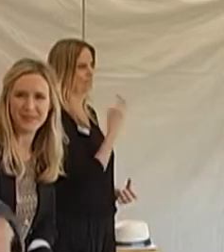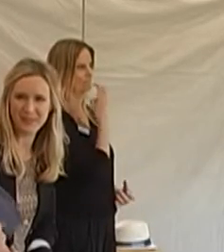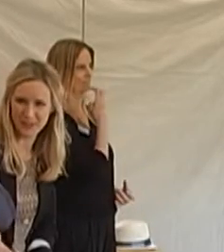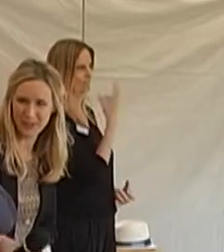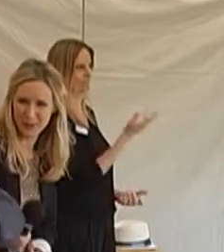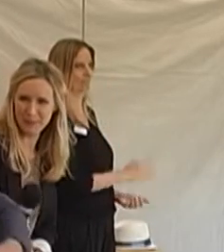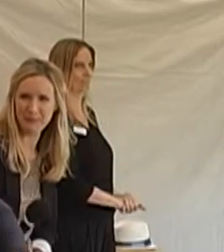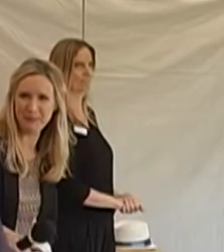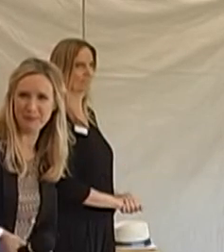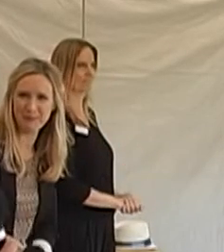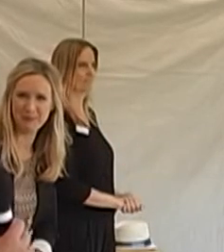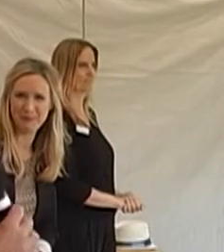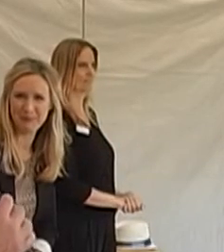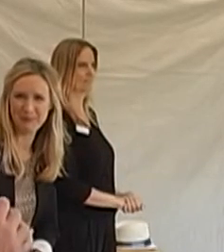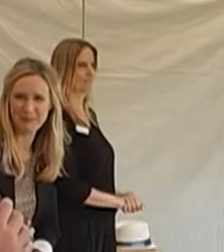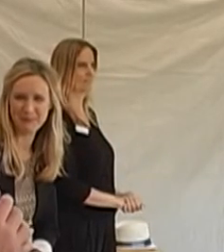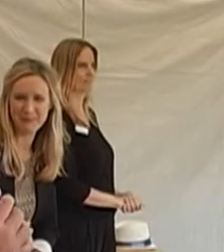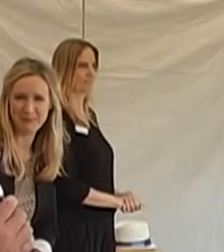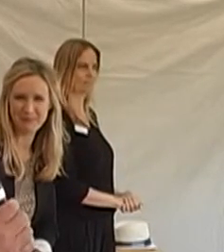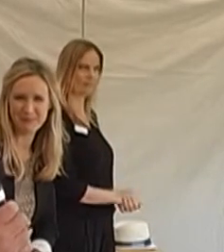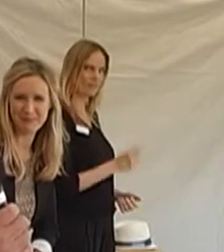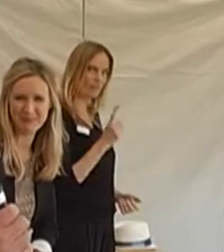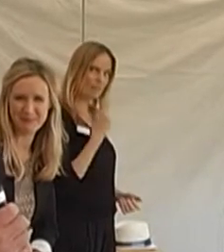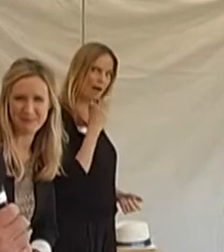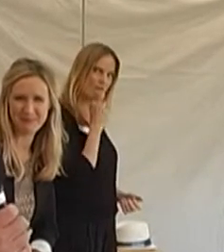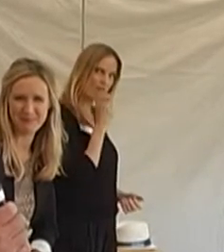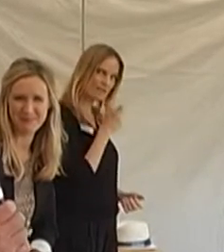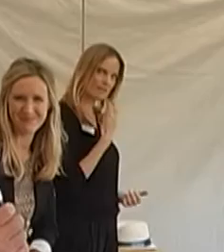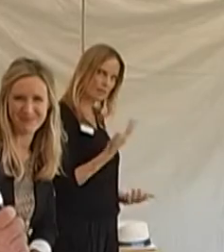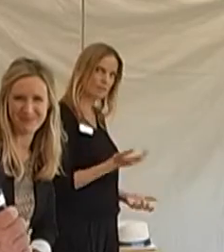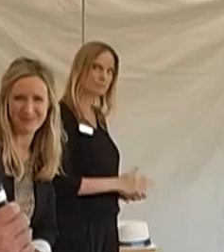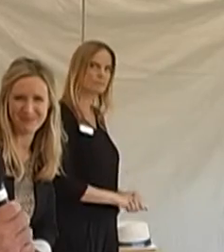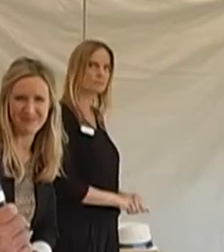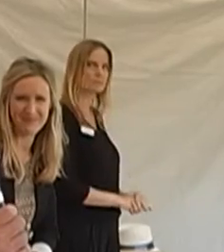Well, should I answer that question?